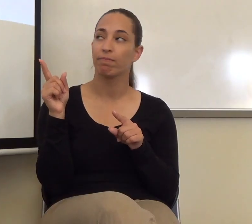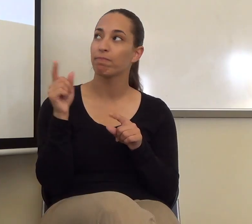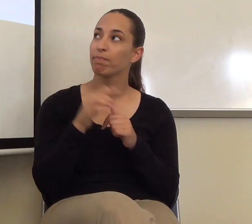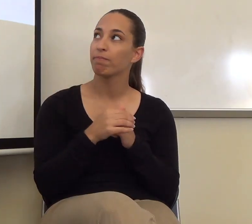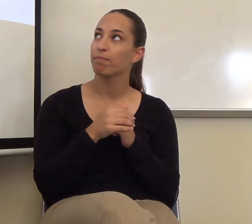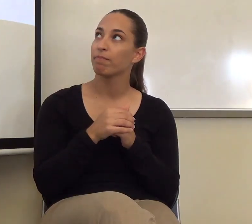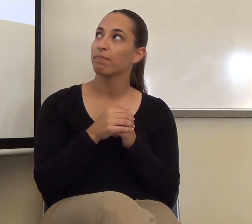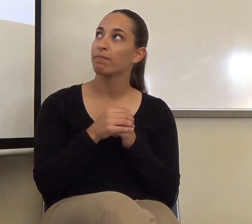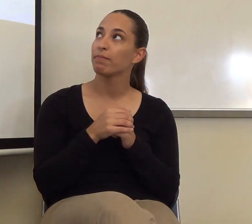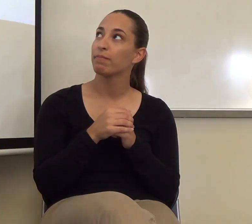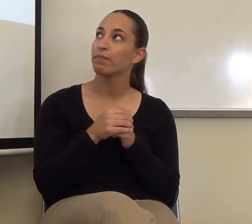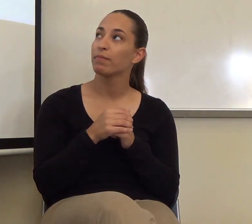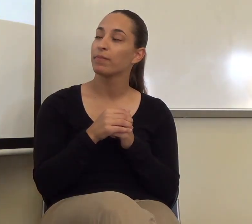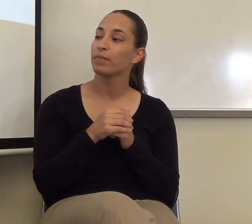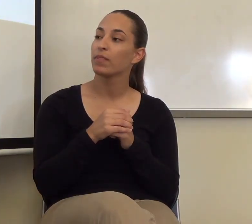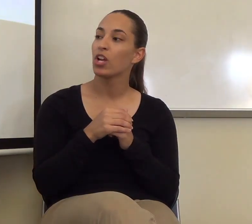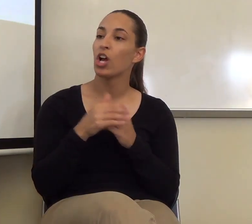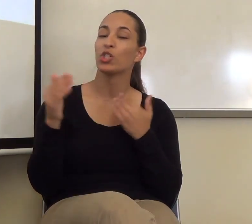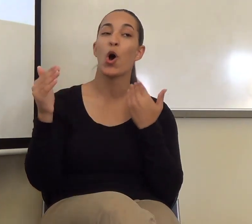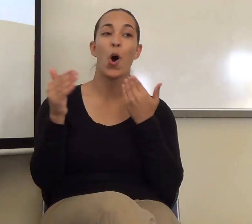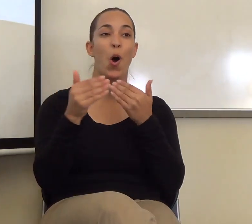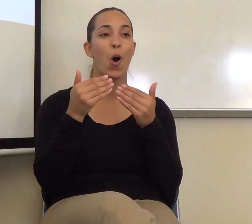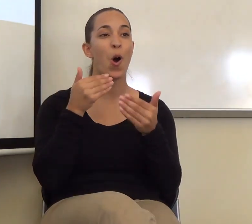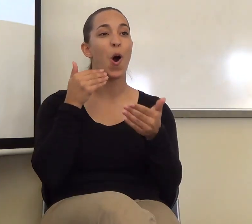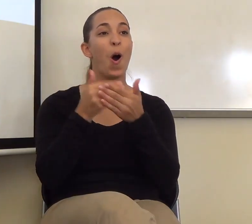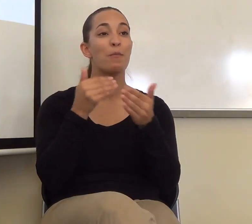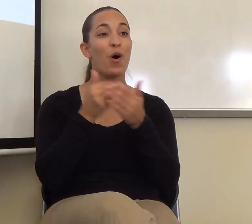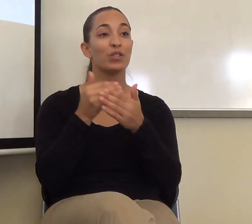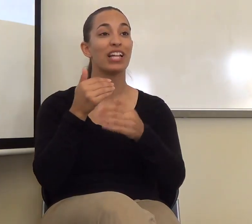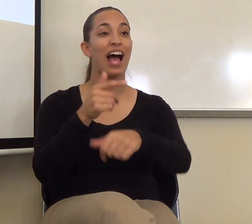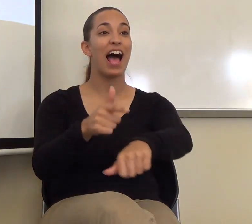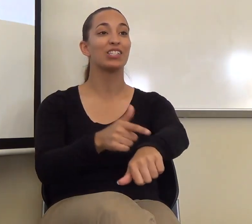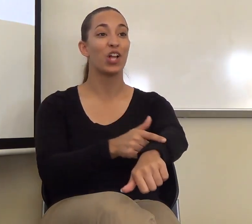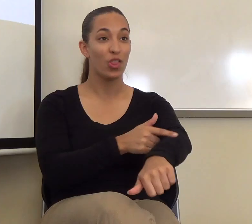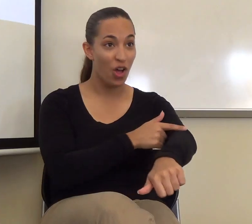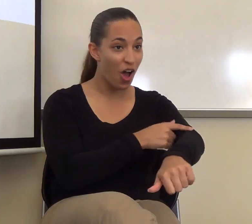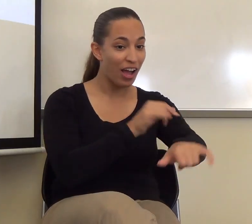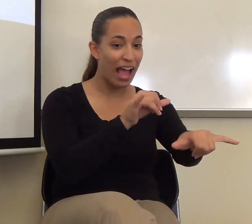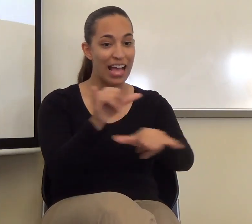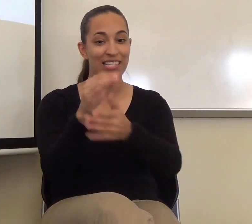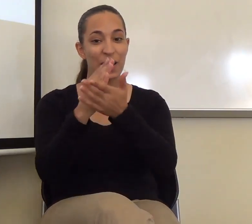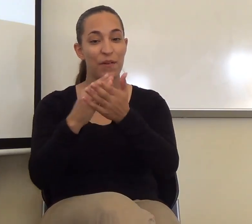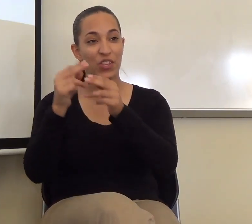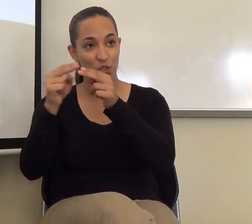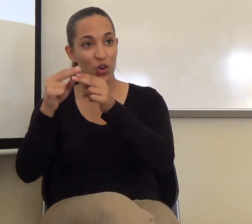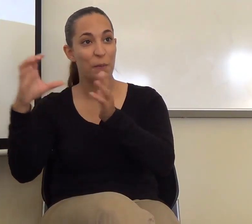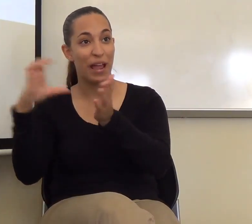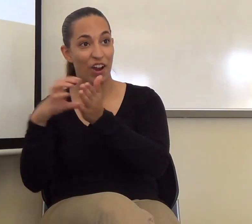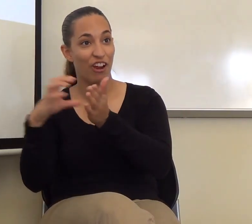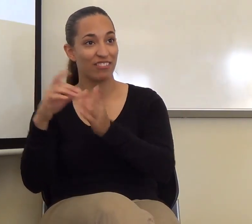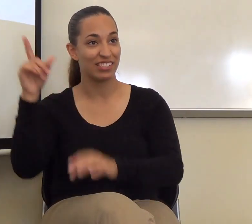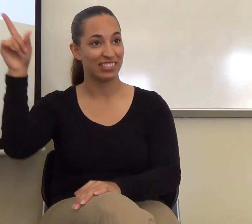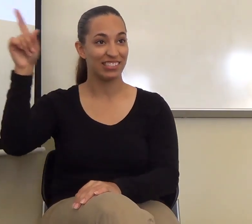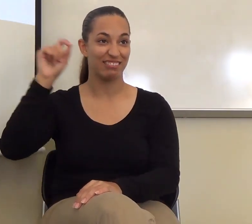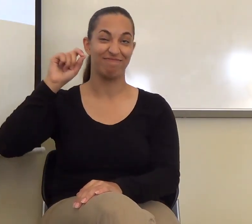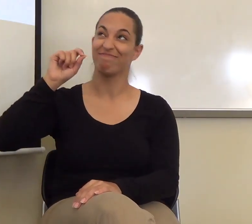is almost as long as some of these short paragraphs we've seen, right? I don't think we've seen one this